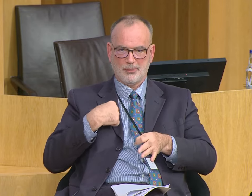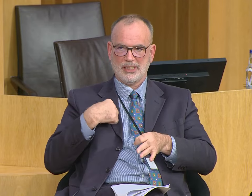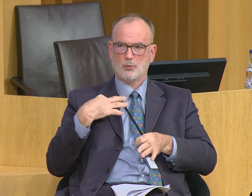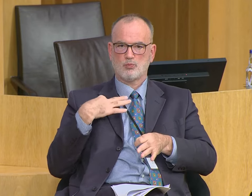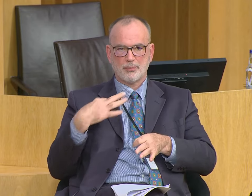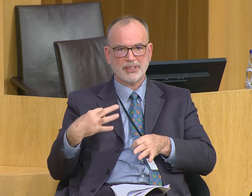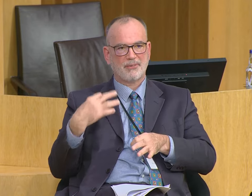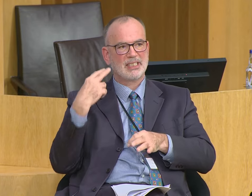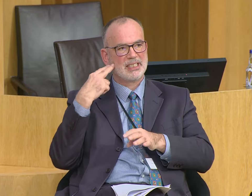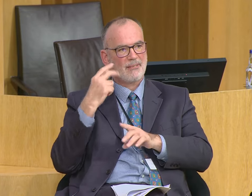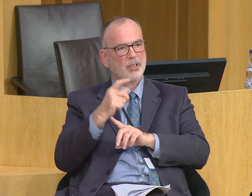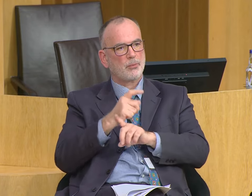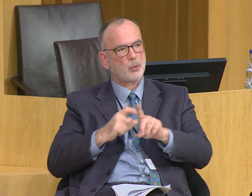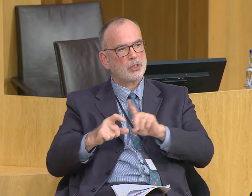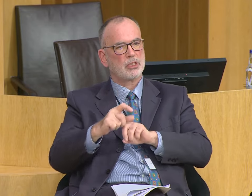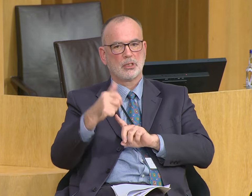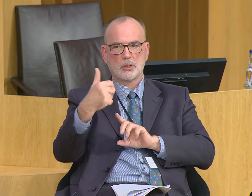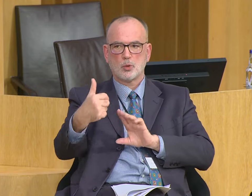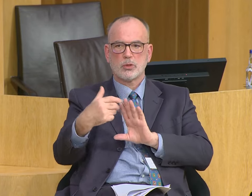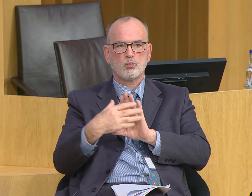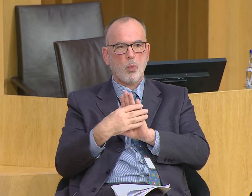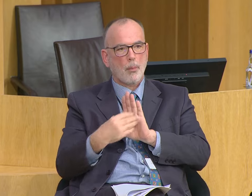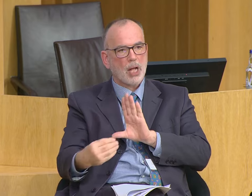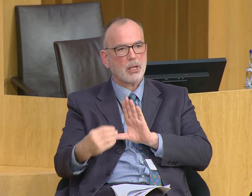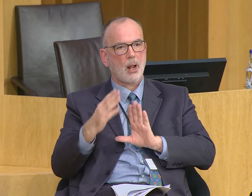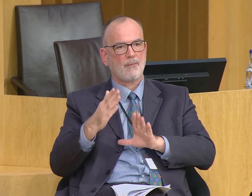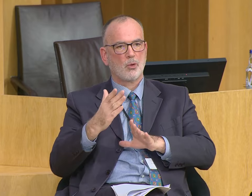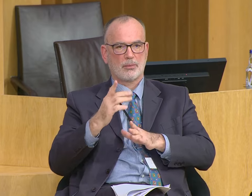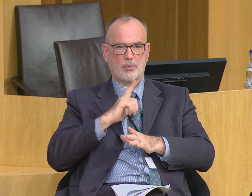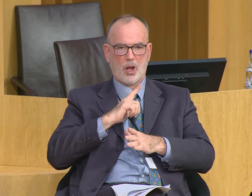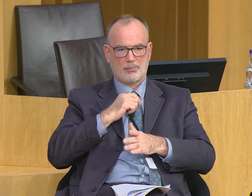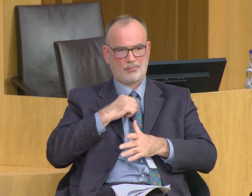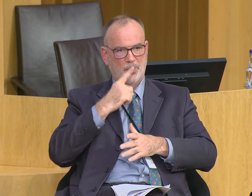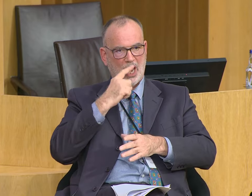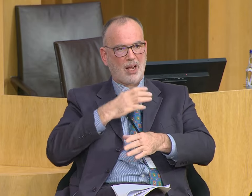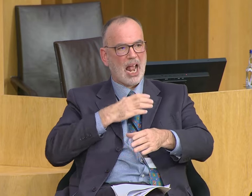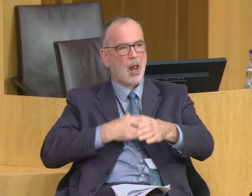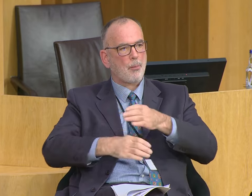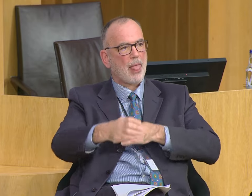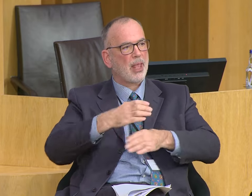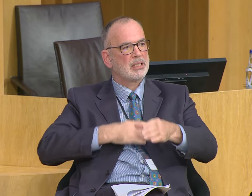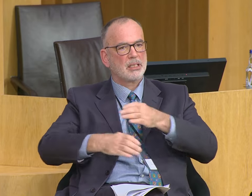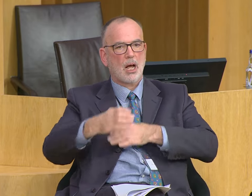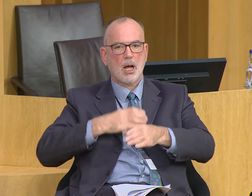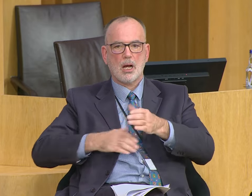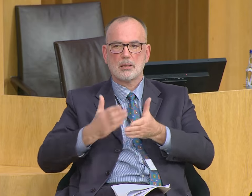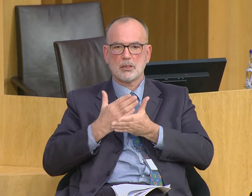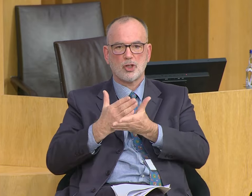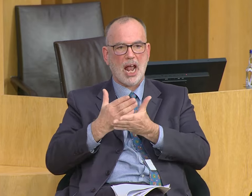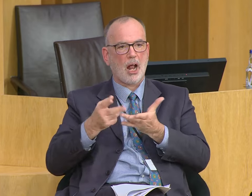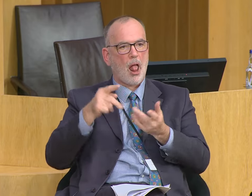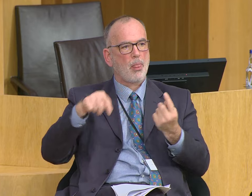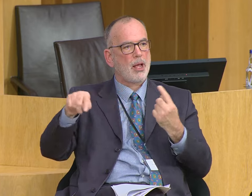in politics and political matters. So I represent the deaf community. We have role models within